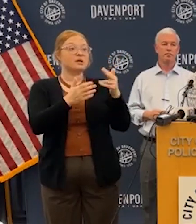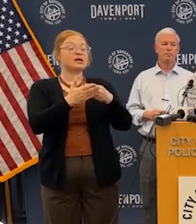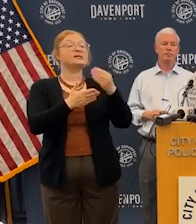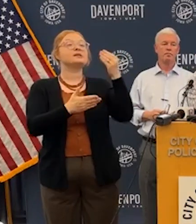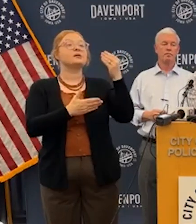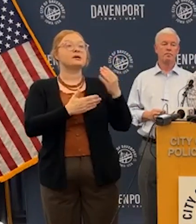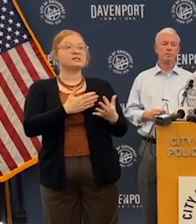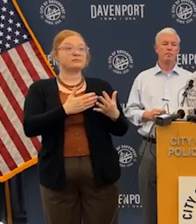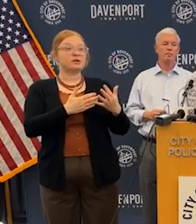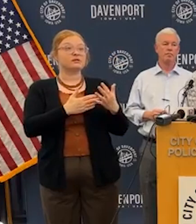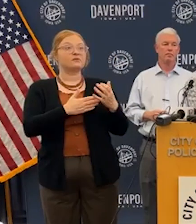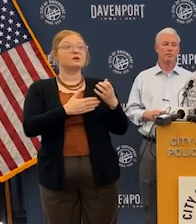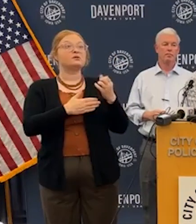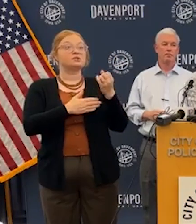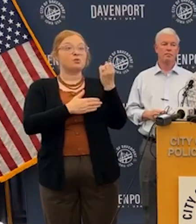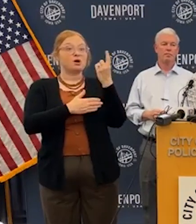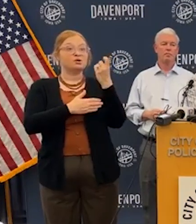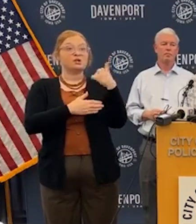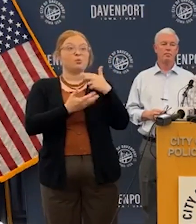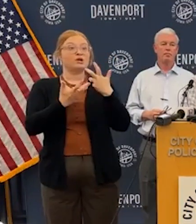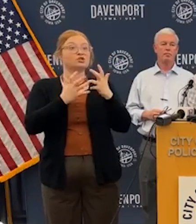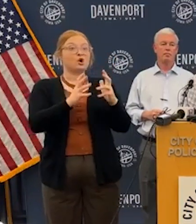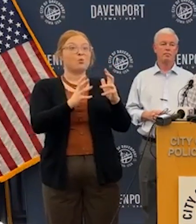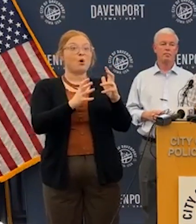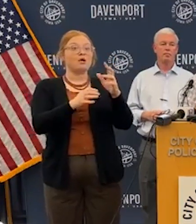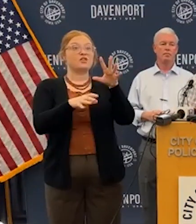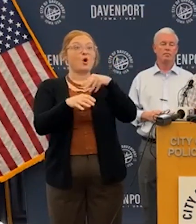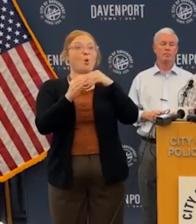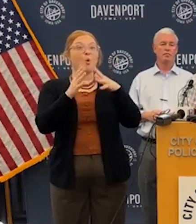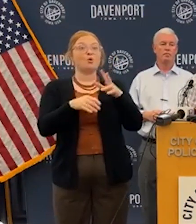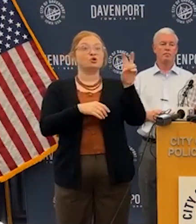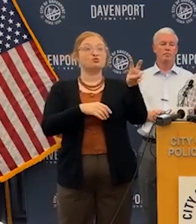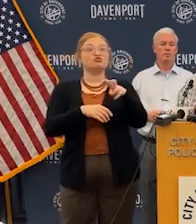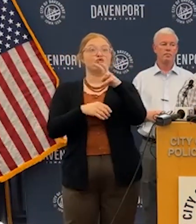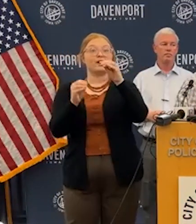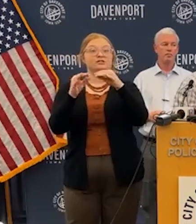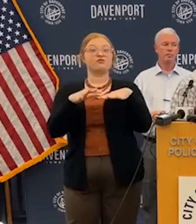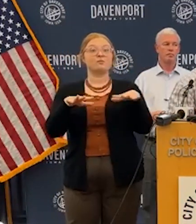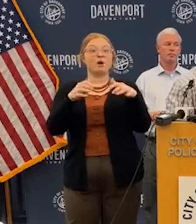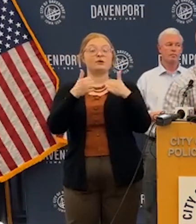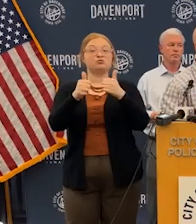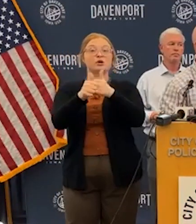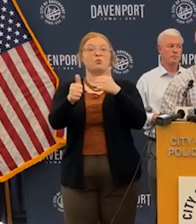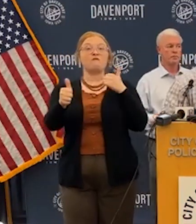last thing we want is that owner to transfer that property and avoid that demolition lien.